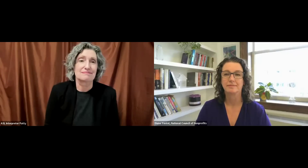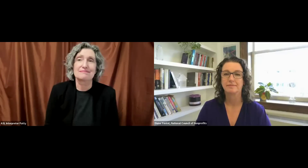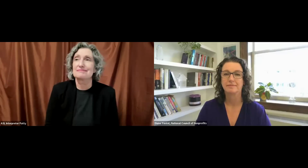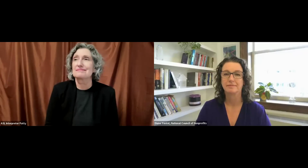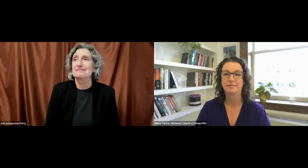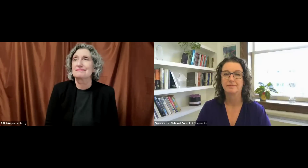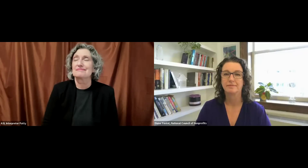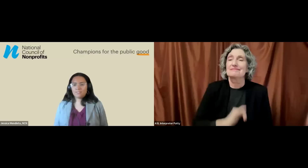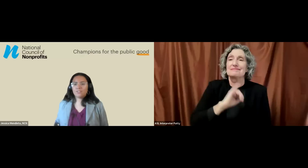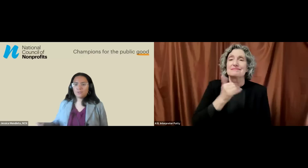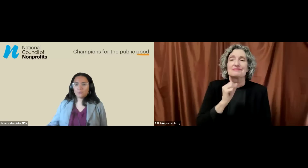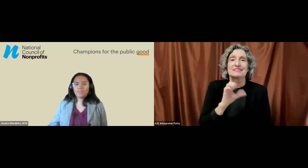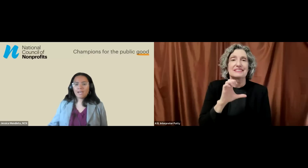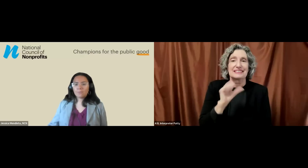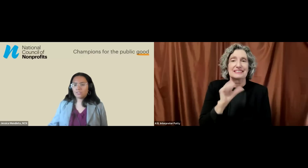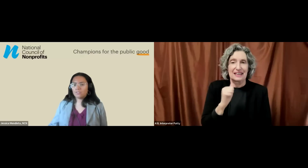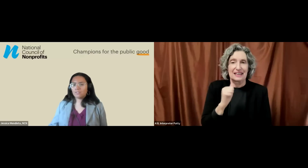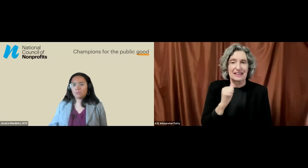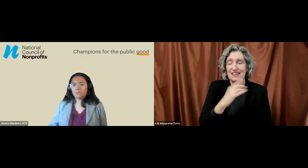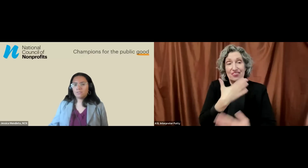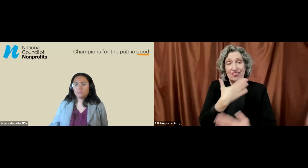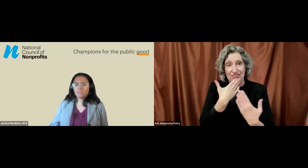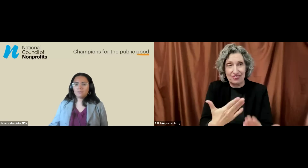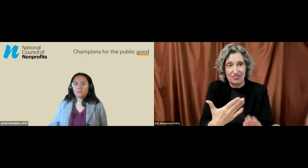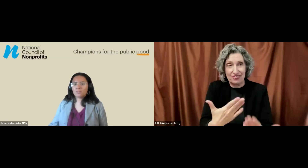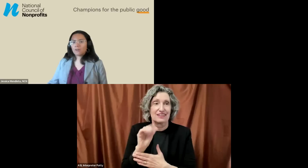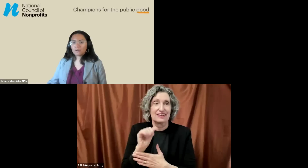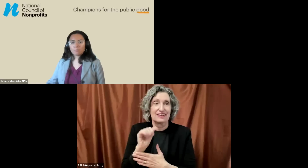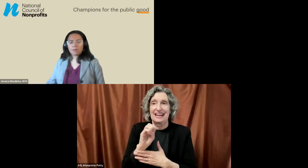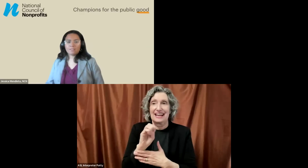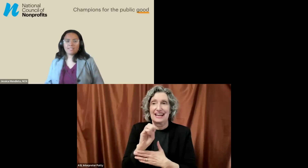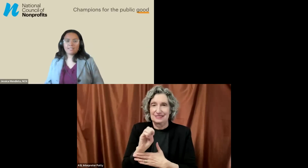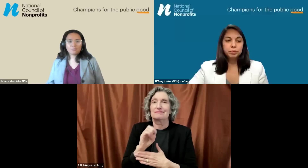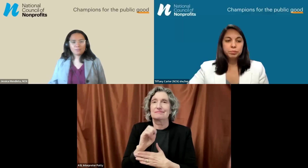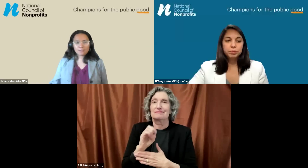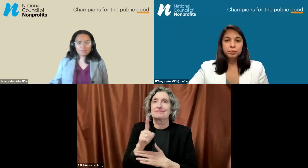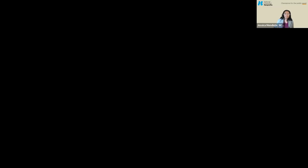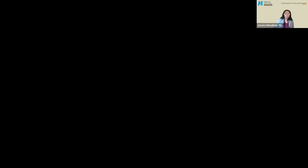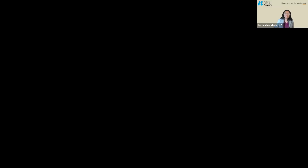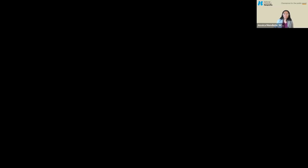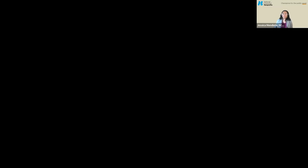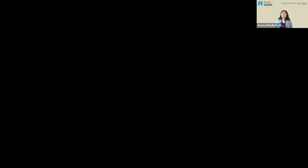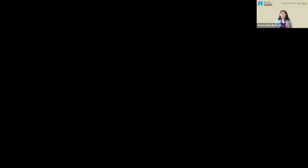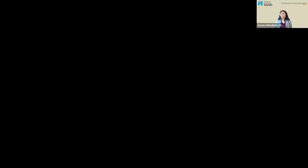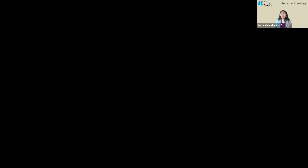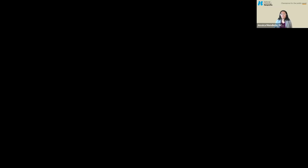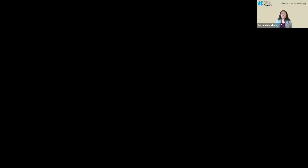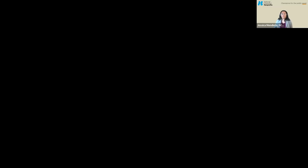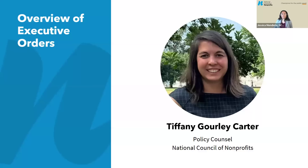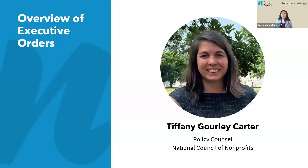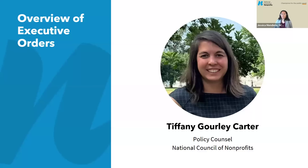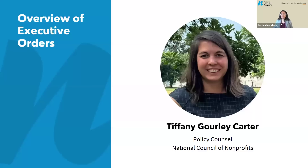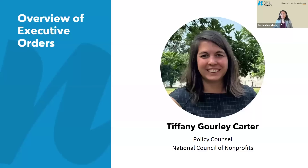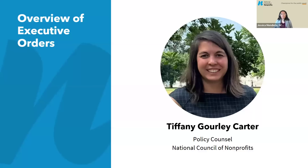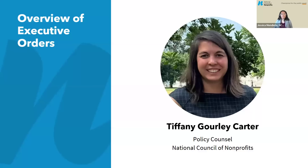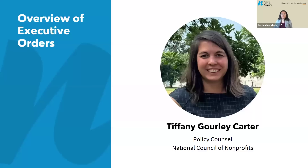Thank you, Diane. And so now we'll turn things over to Tiffany Gourley-Carter, Policy Counsel at the National Council of Nonprofits,